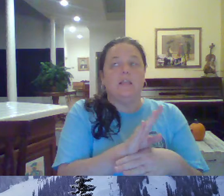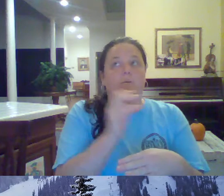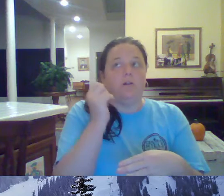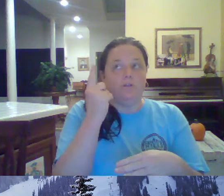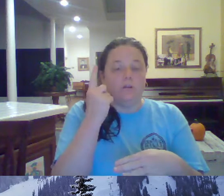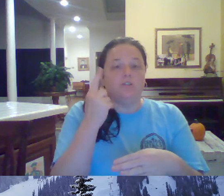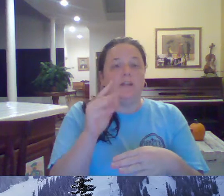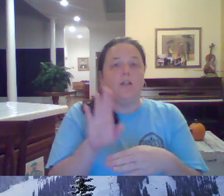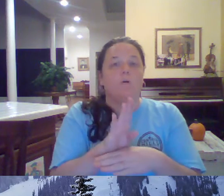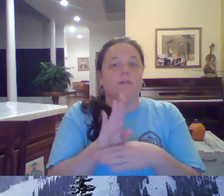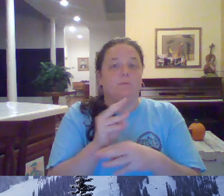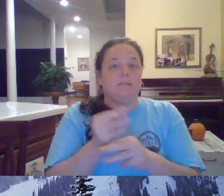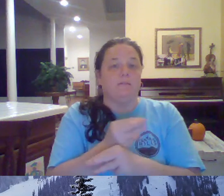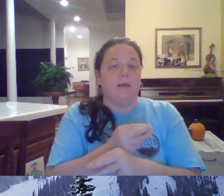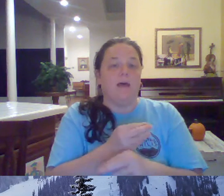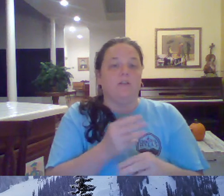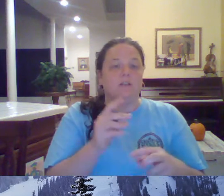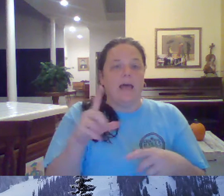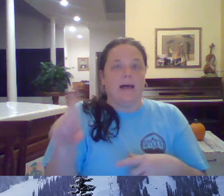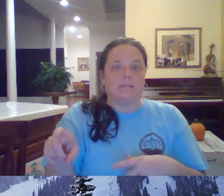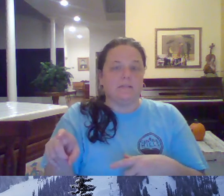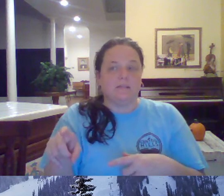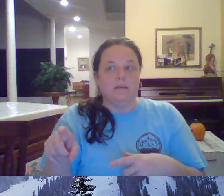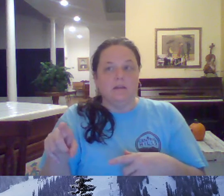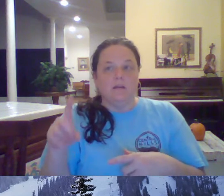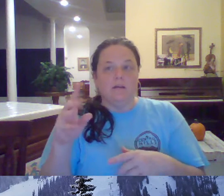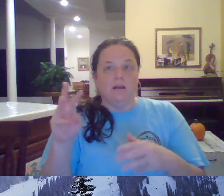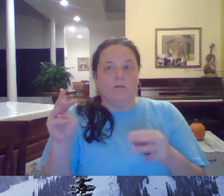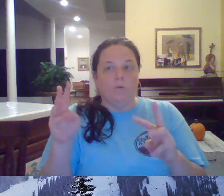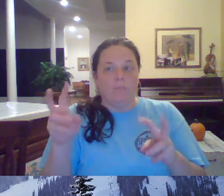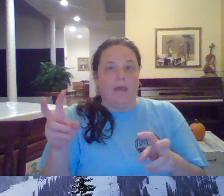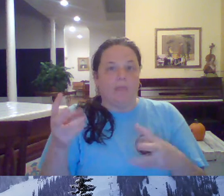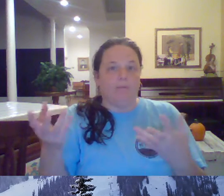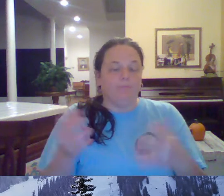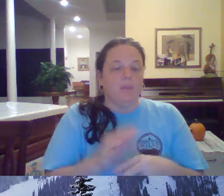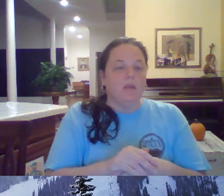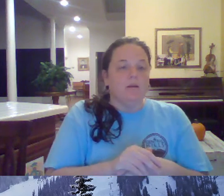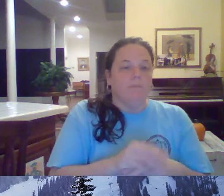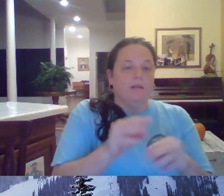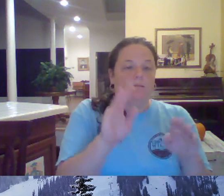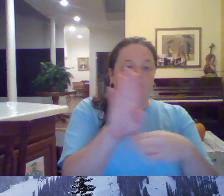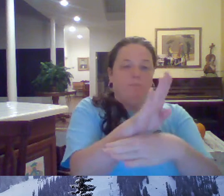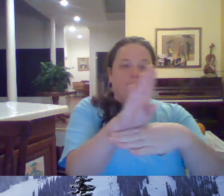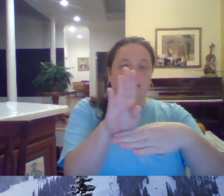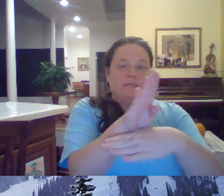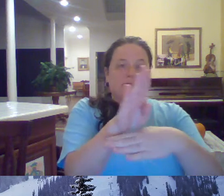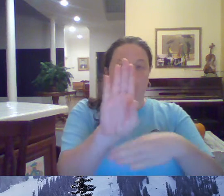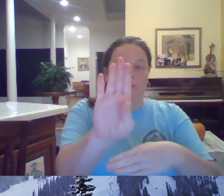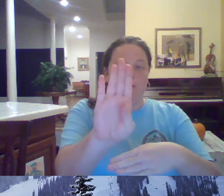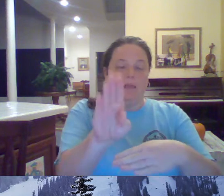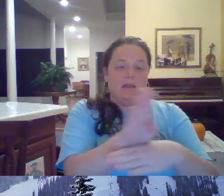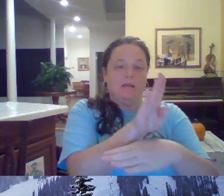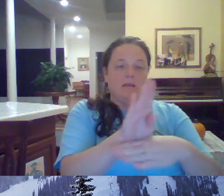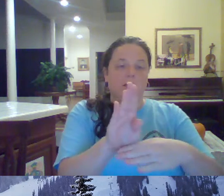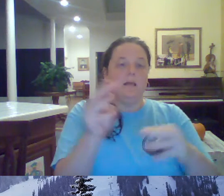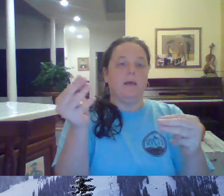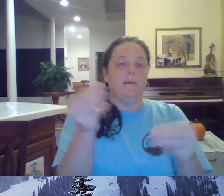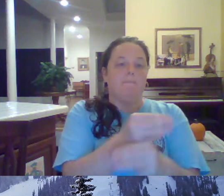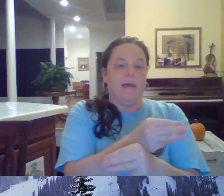business, and then you'd understand, oh, that's business math because I asked what math. But business, but with a